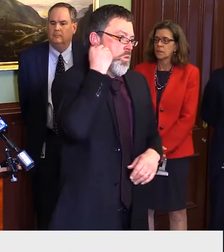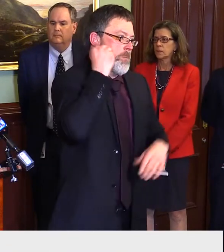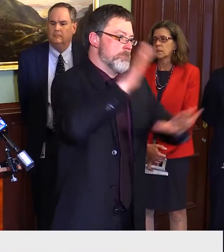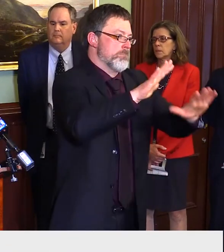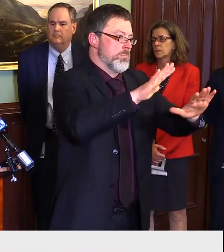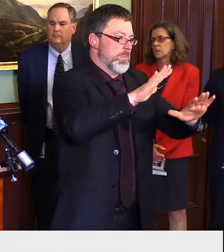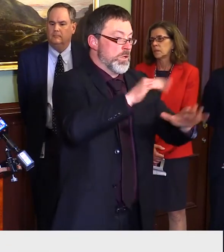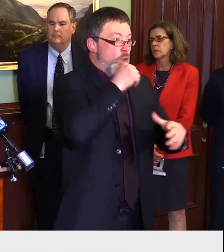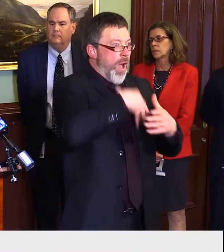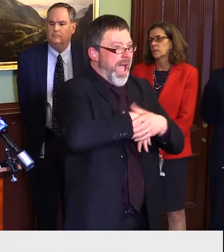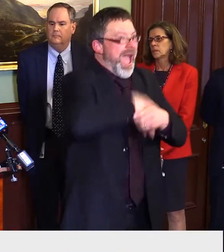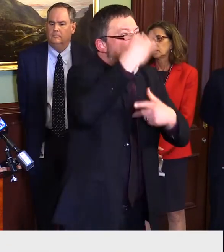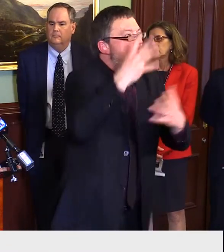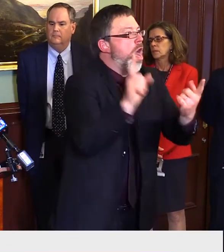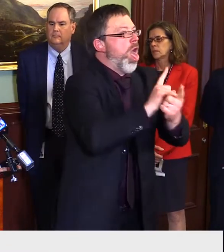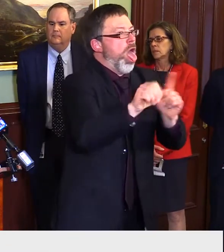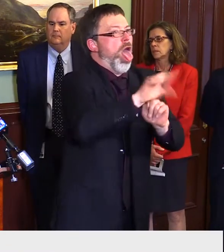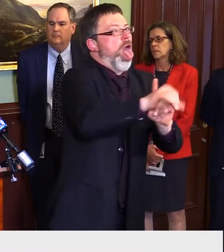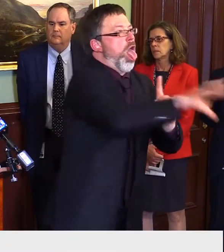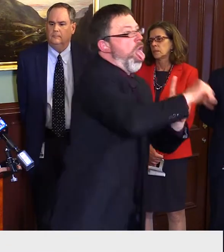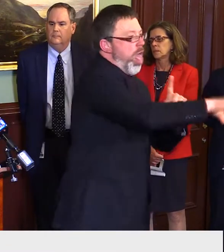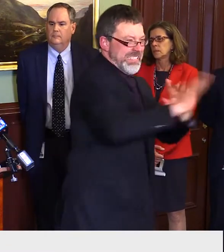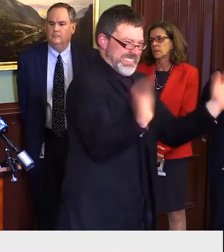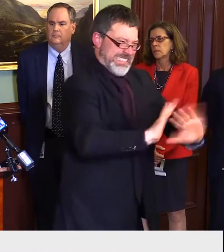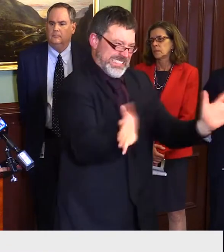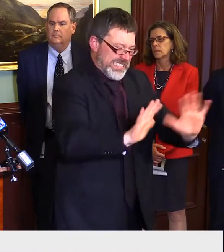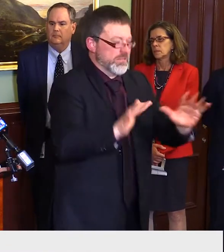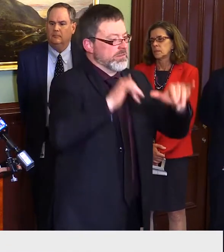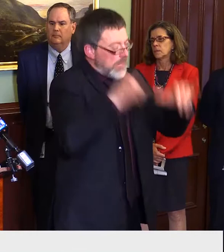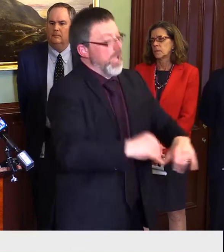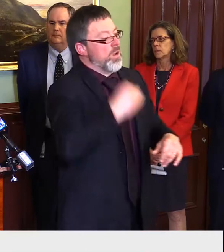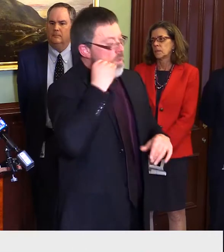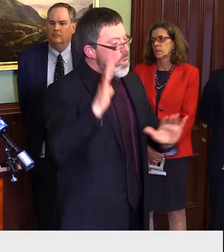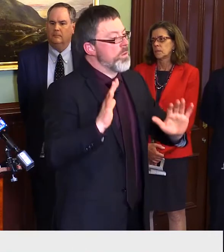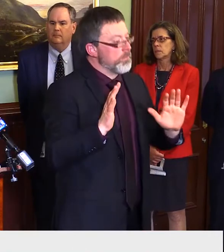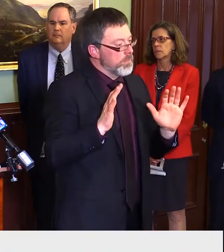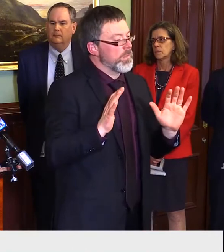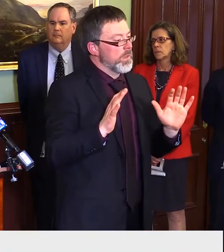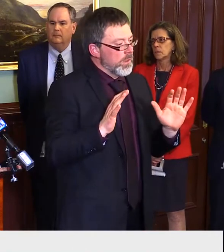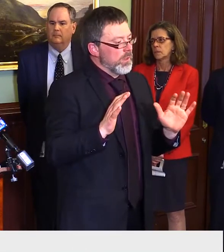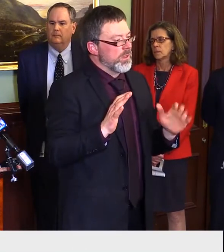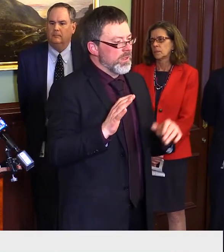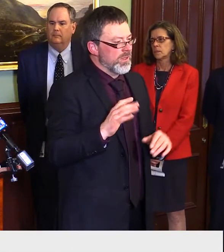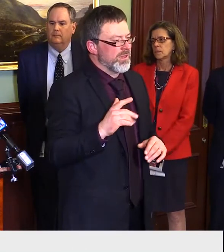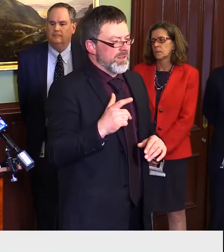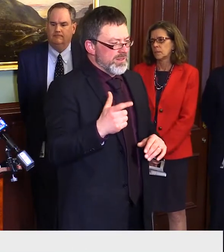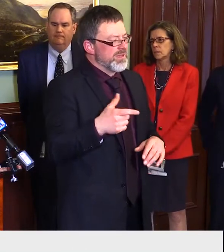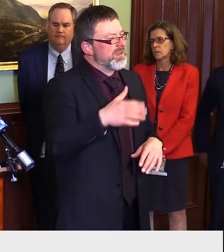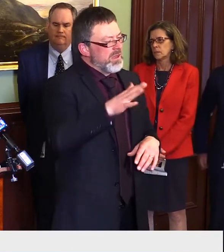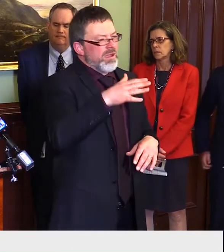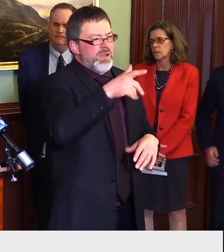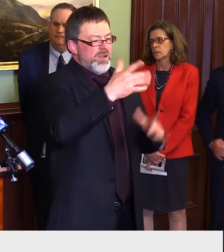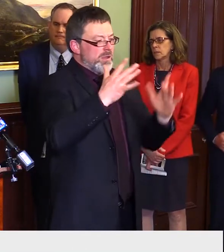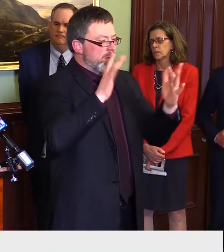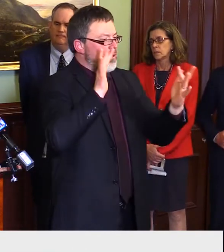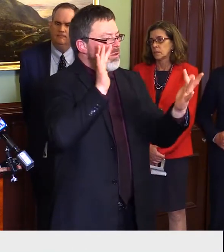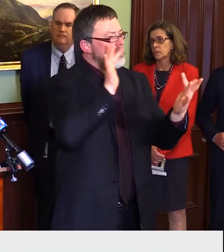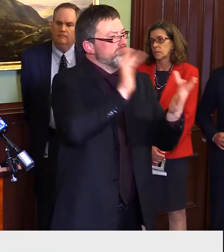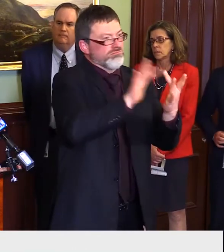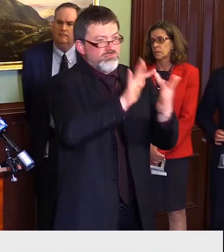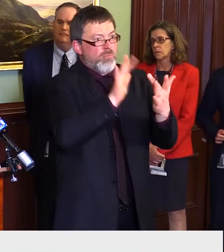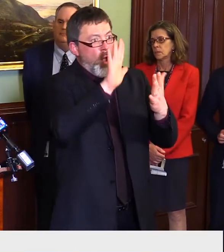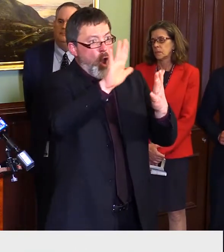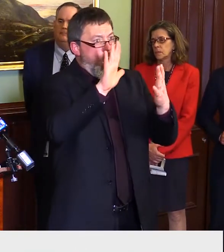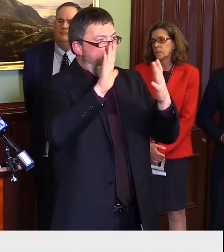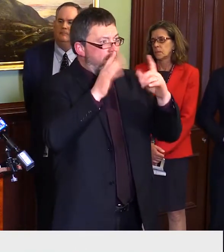so. By taking personal responsibility for your actions, you can keep yourself safe and keep vulnerable Vermonters safe.